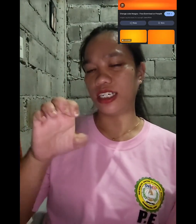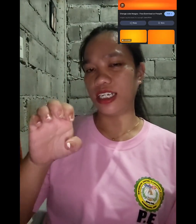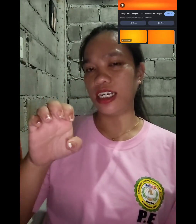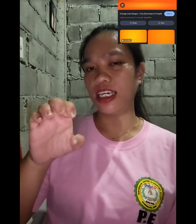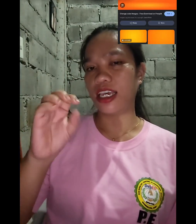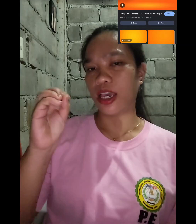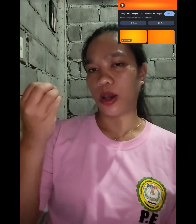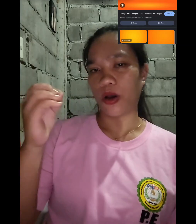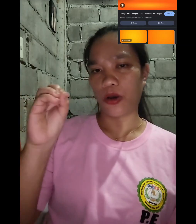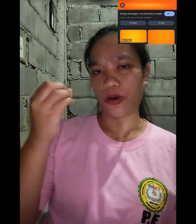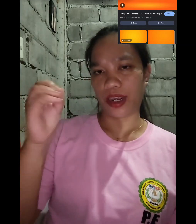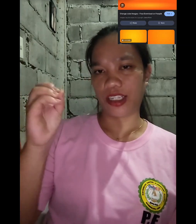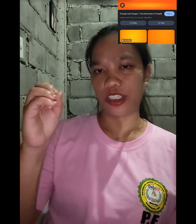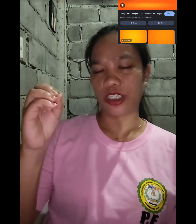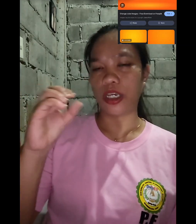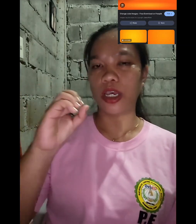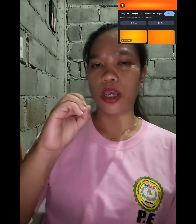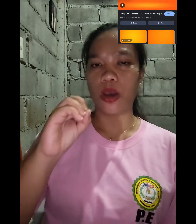O-R-A-N-G-E, orange.